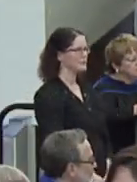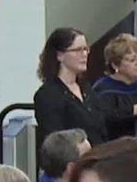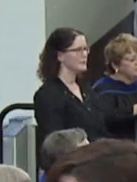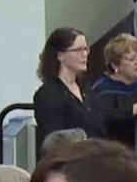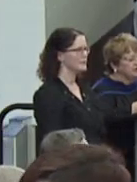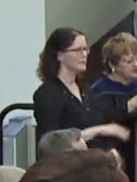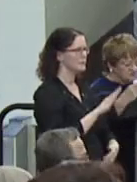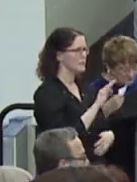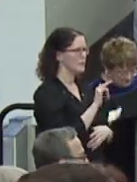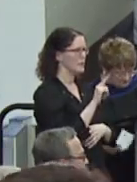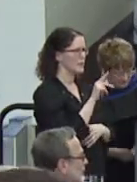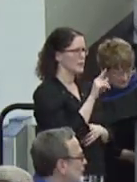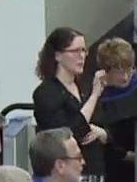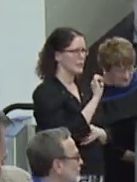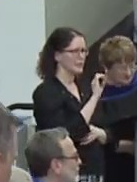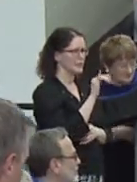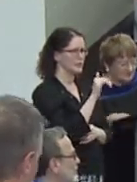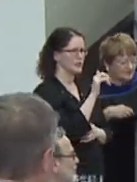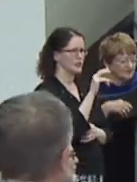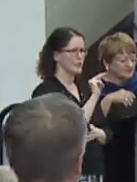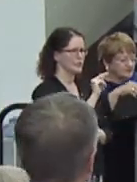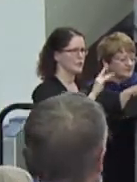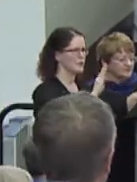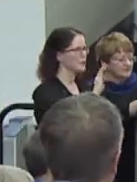Billie Jean Bernard.